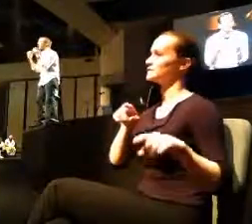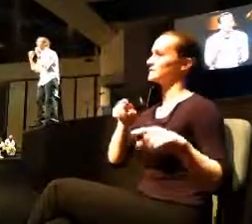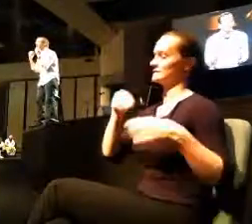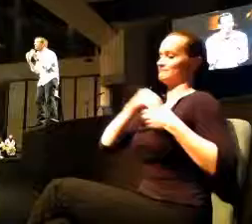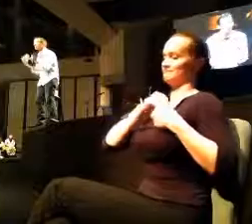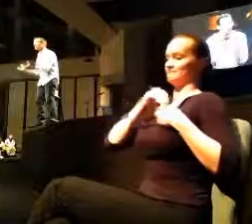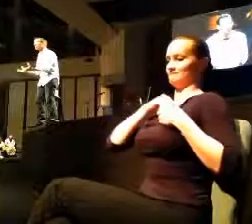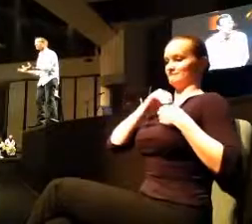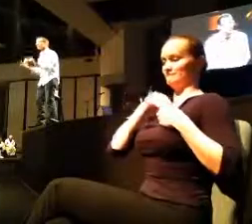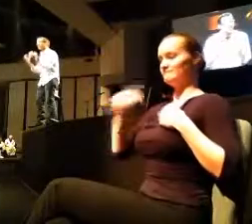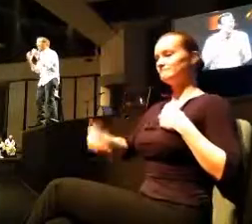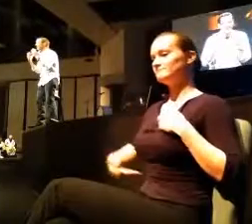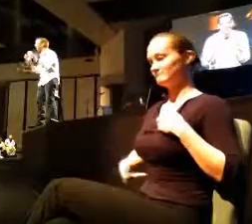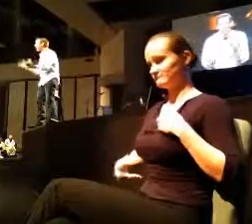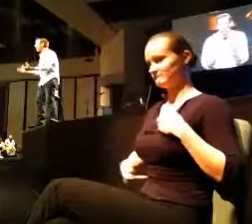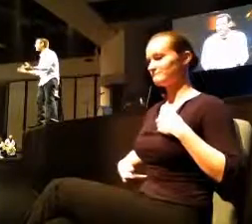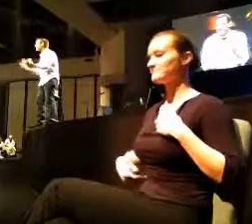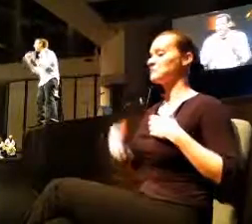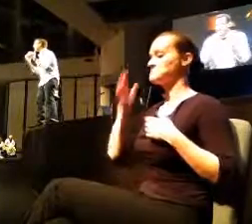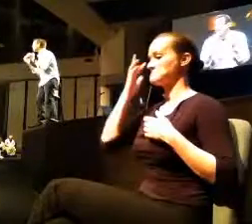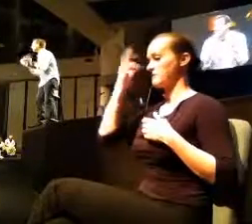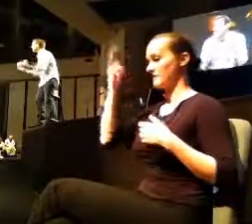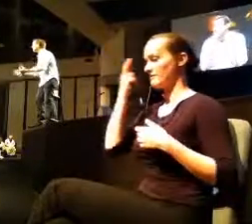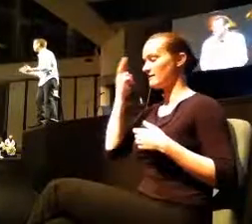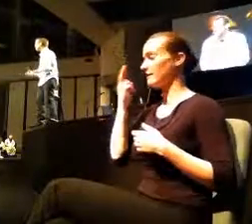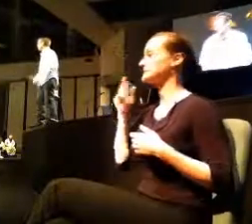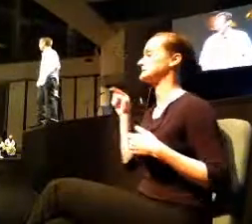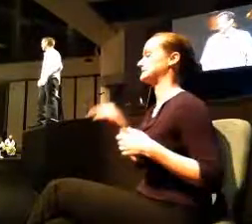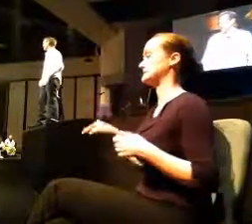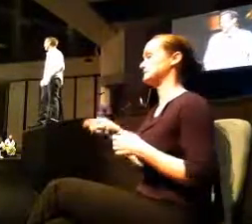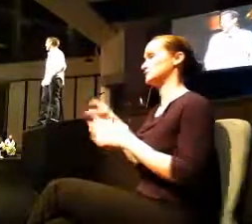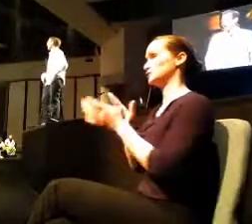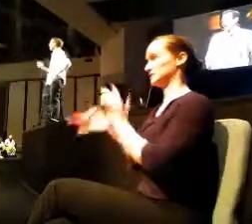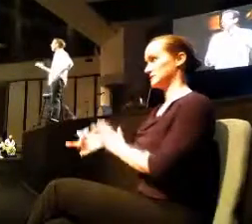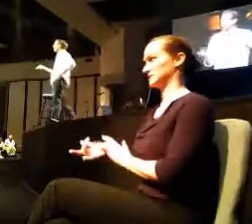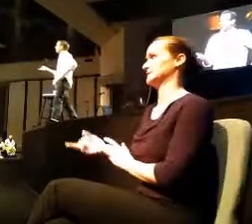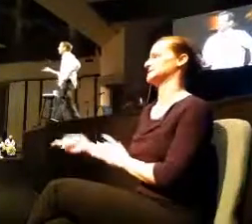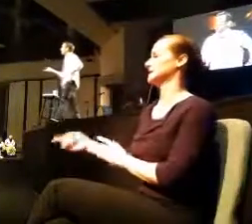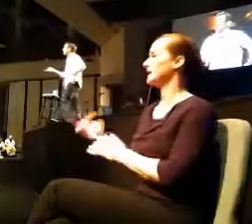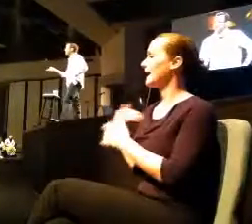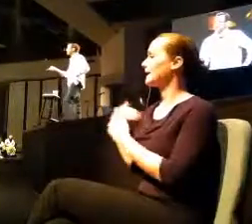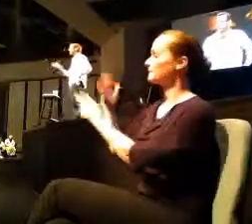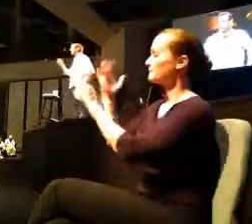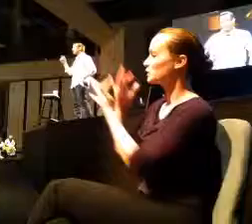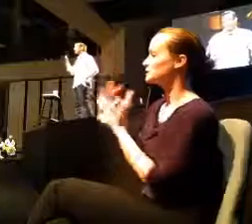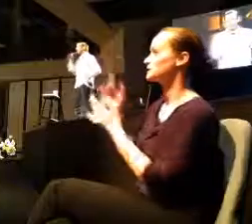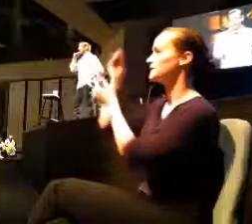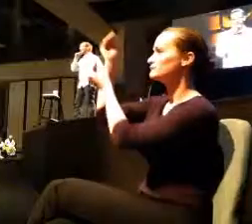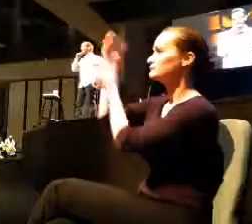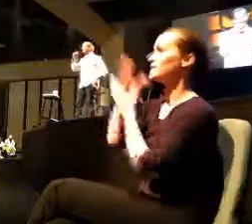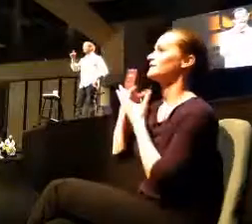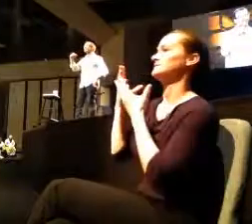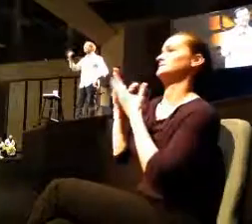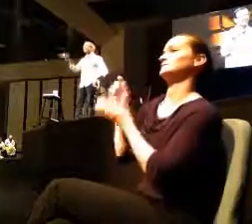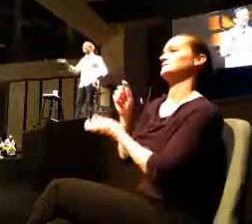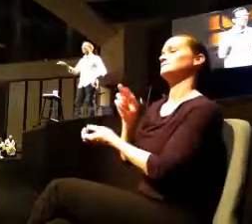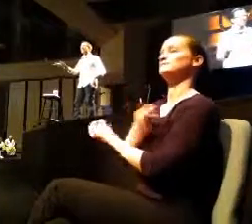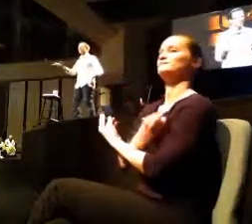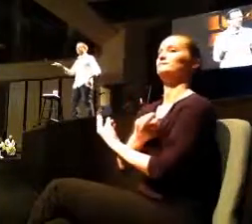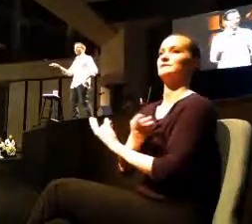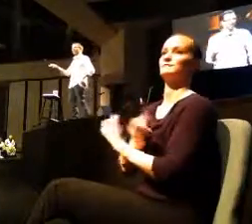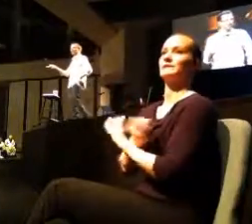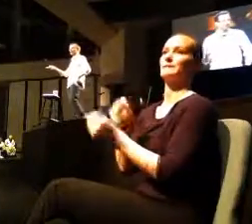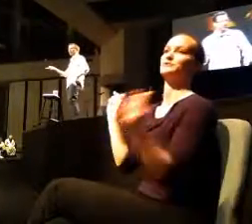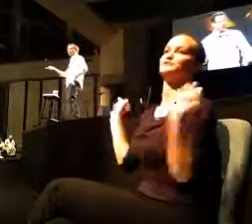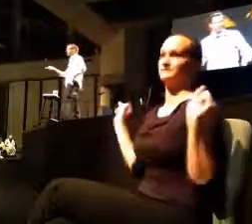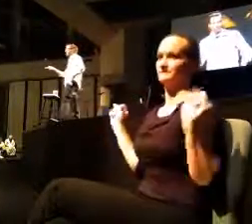this world with mercy and grace and redemption. I think of a moment when Jesus runs into a guy that is